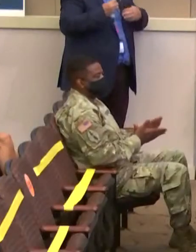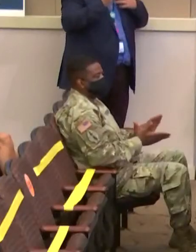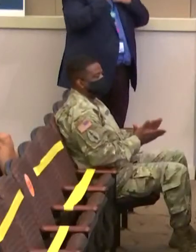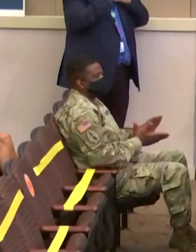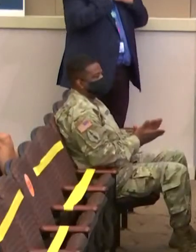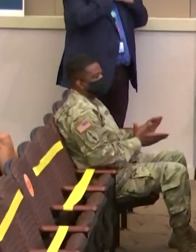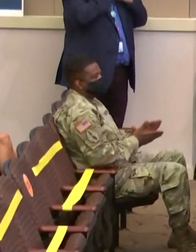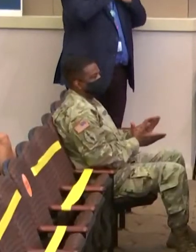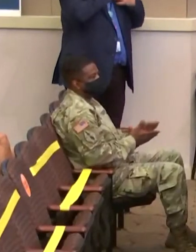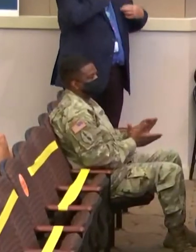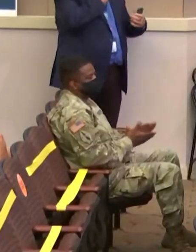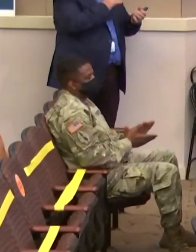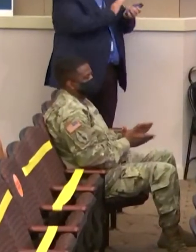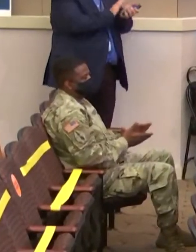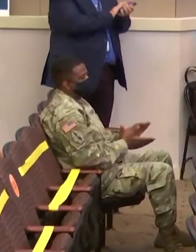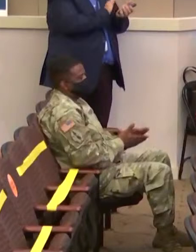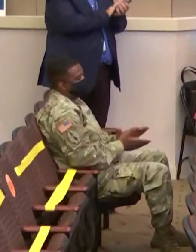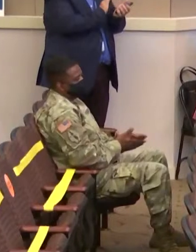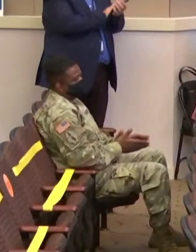All right.